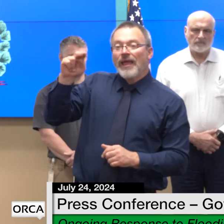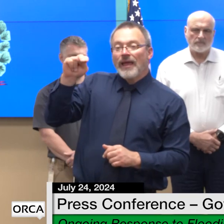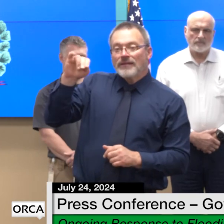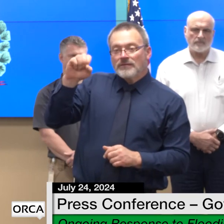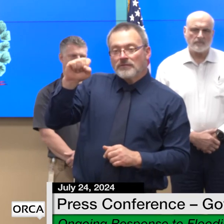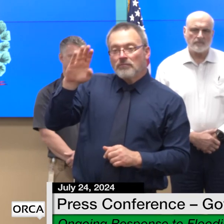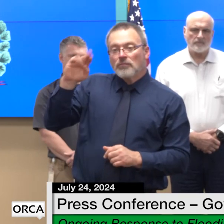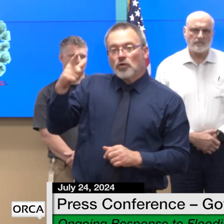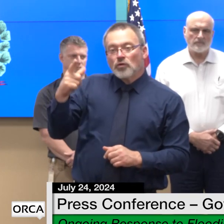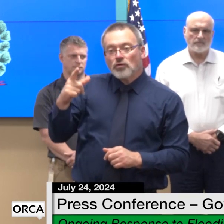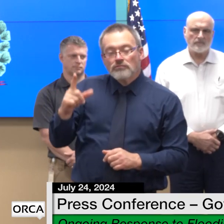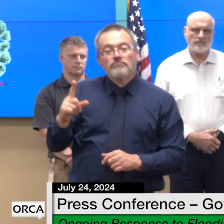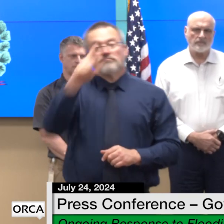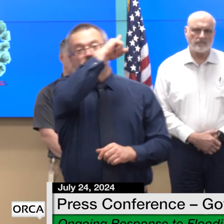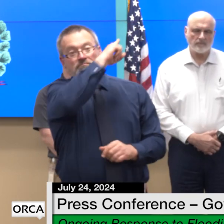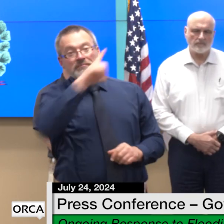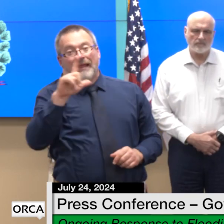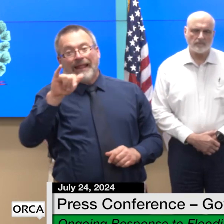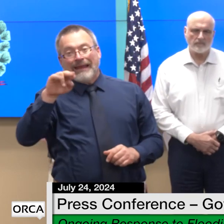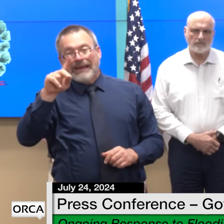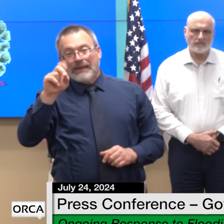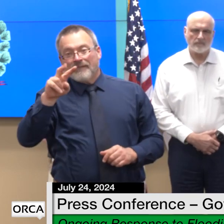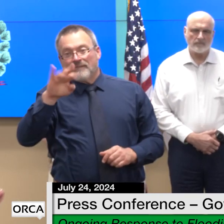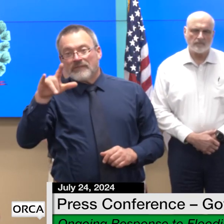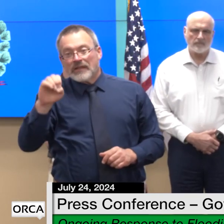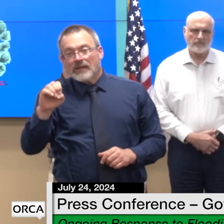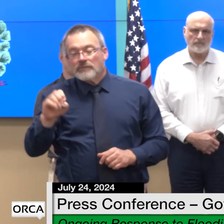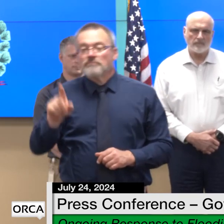Lindenville, and Plainfield.